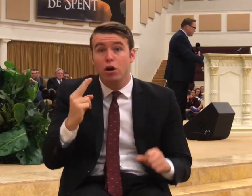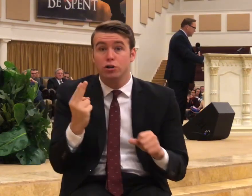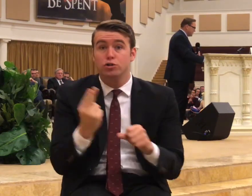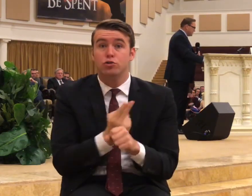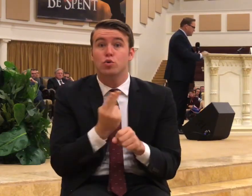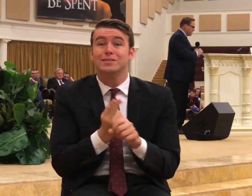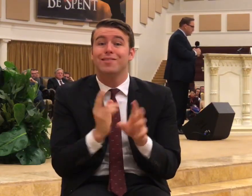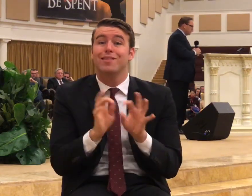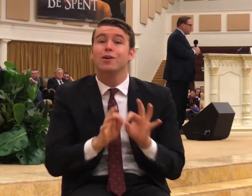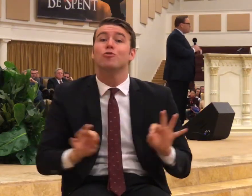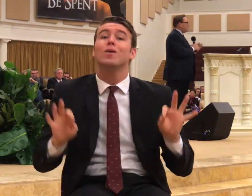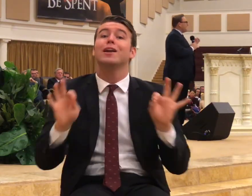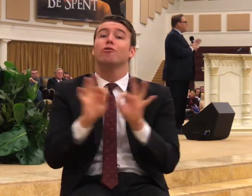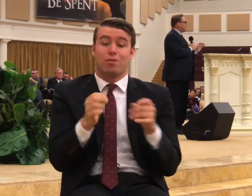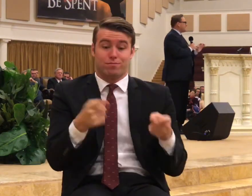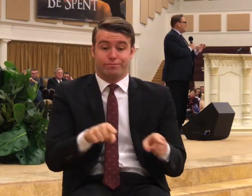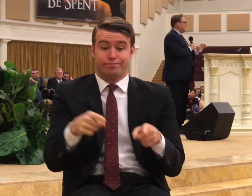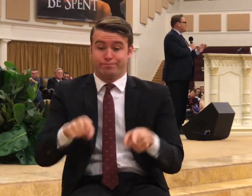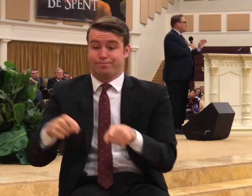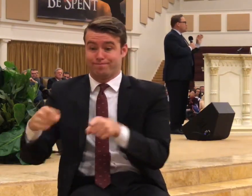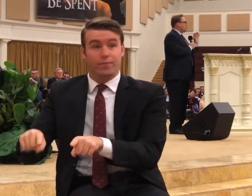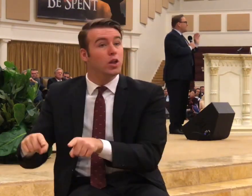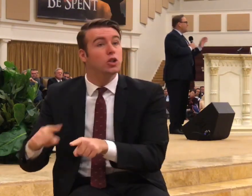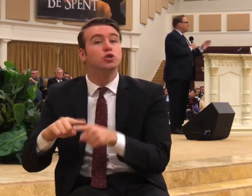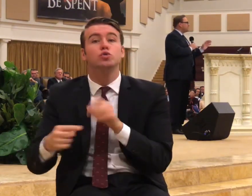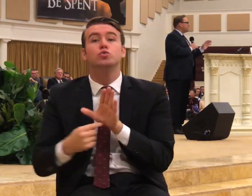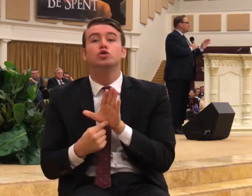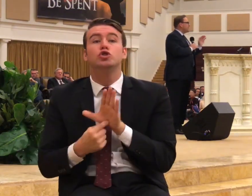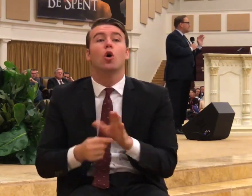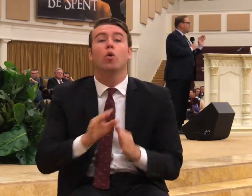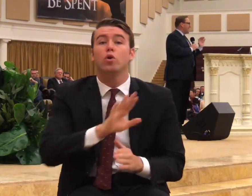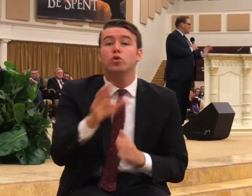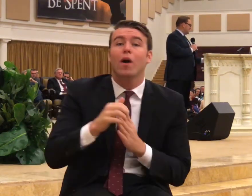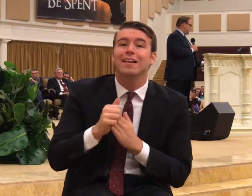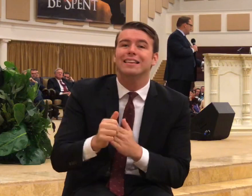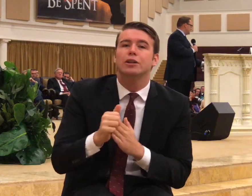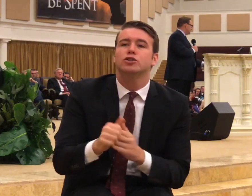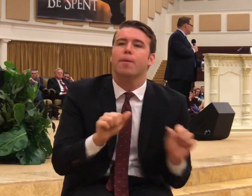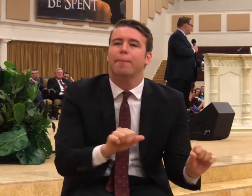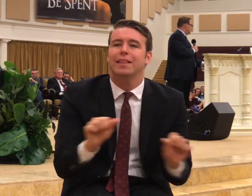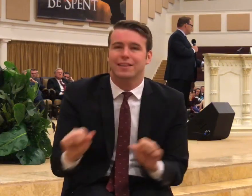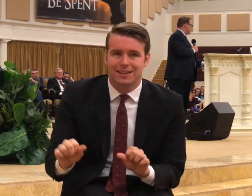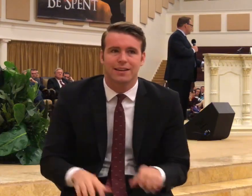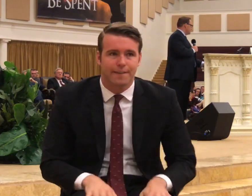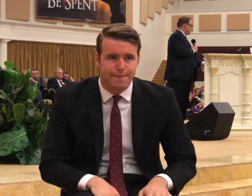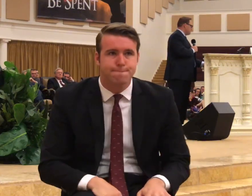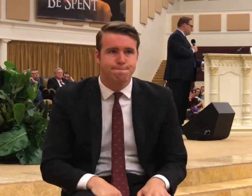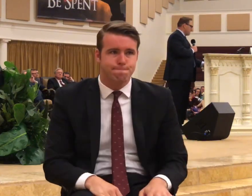critical incidents to indicate your leadership capacity.